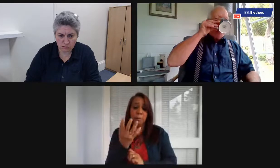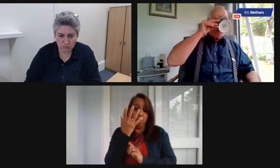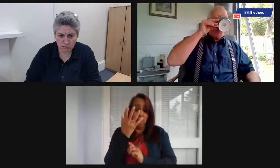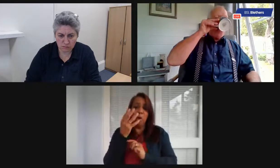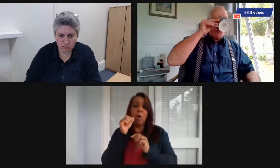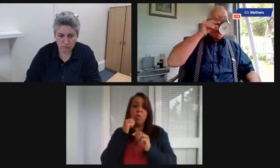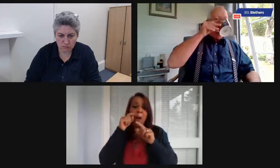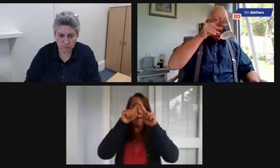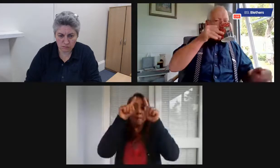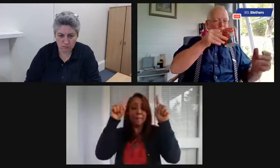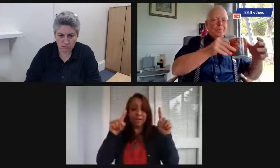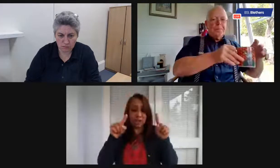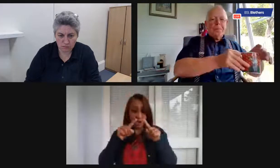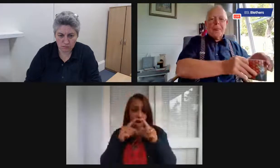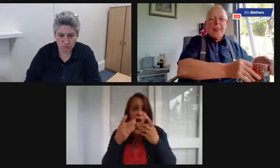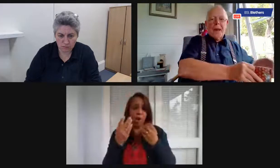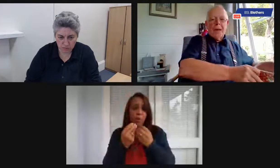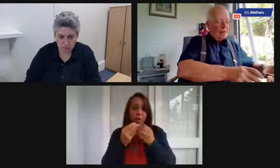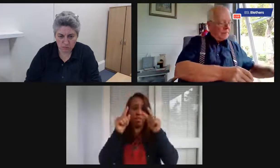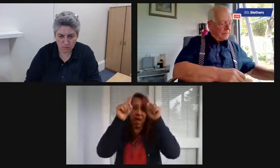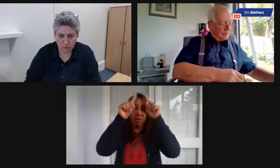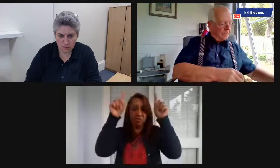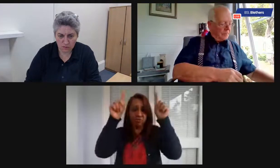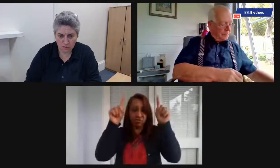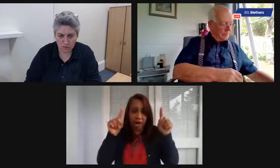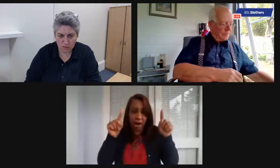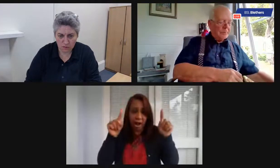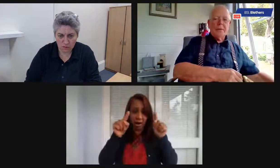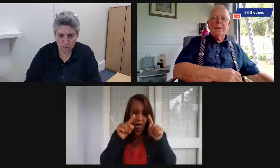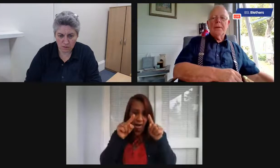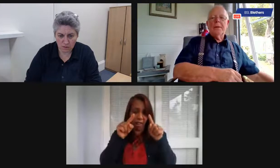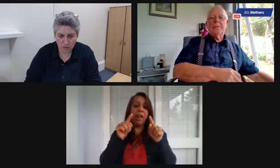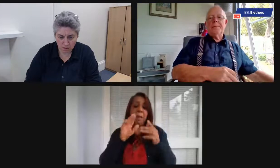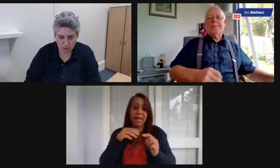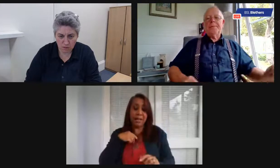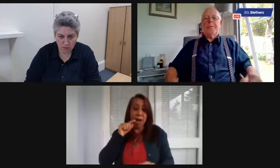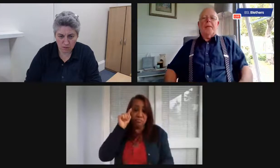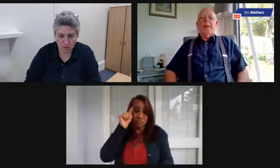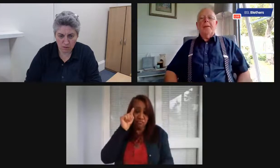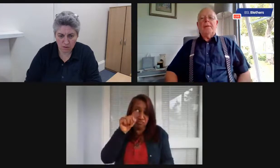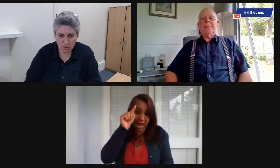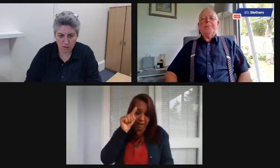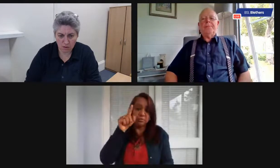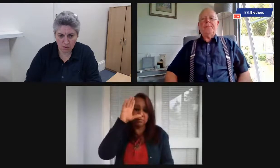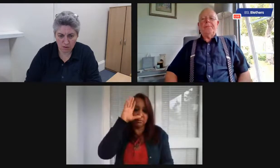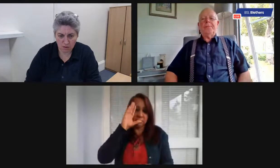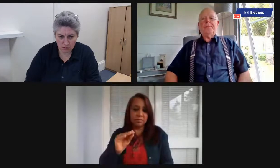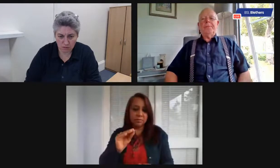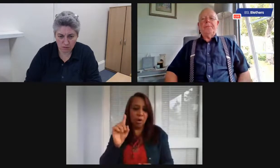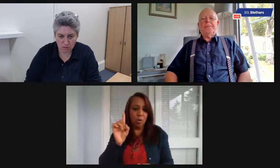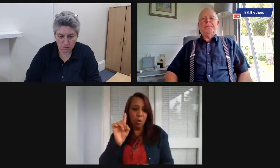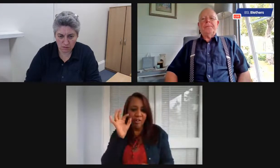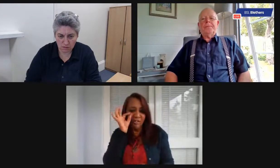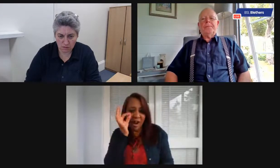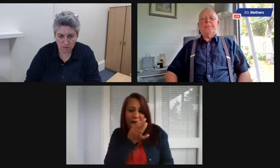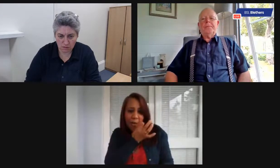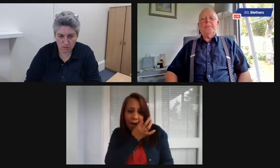3 dots. Click on the middle one of those, and you'll get a kind of an indent on your picture. Click in